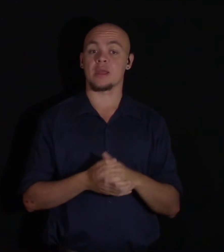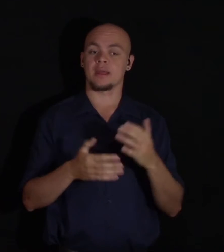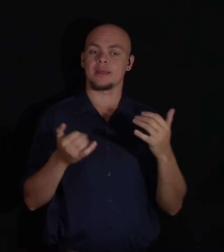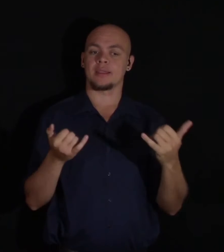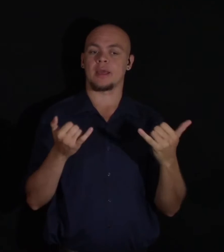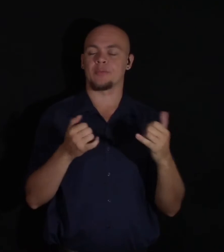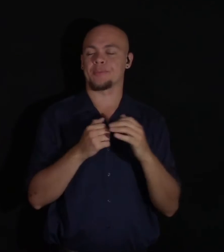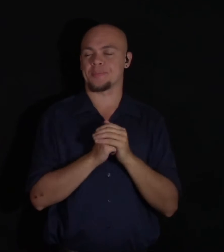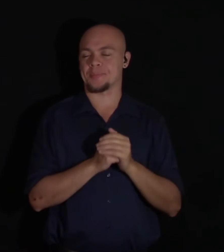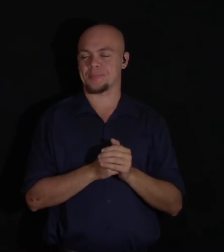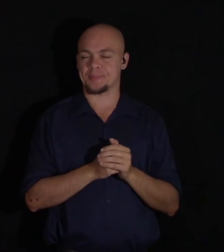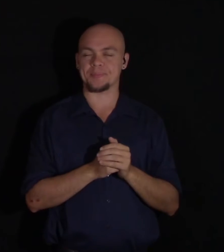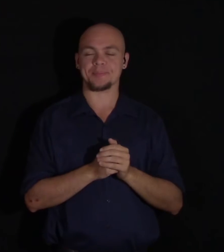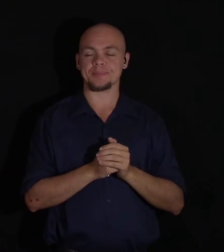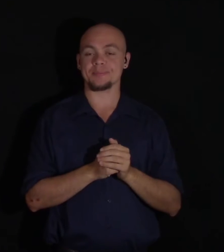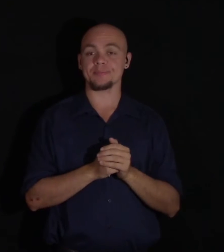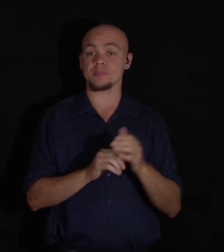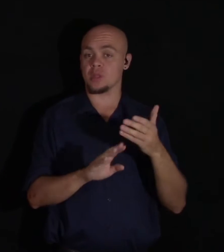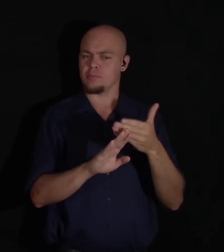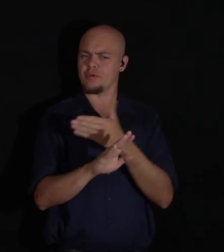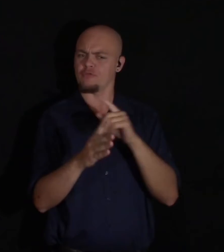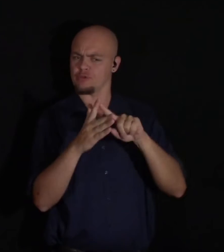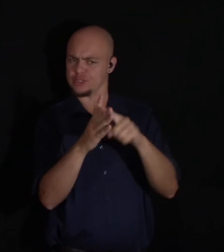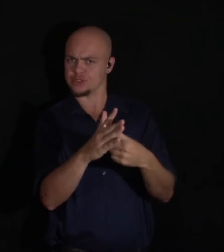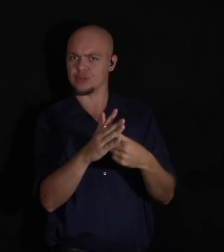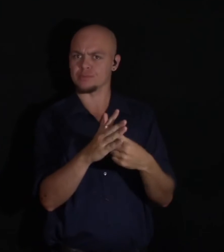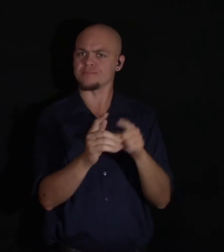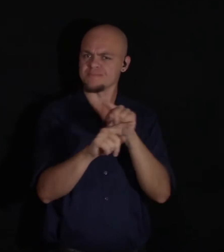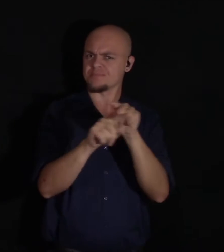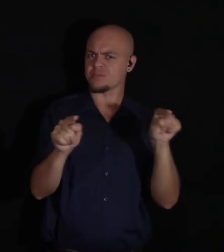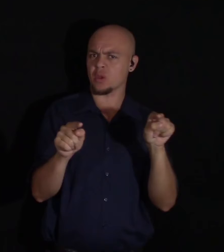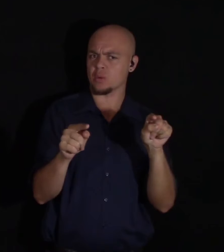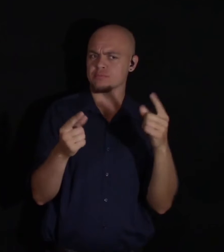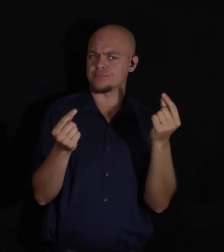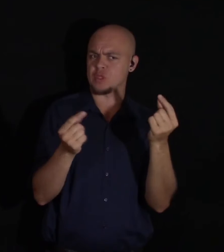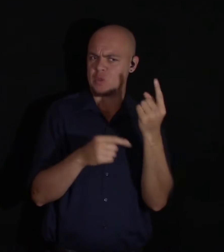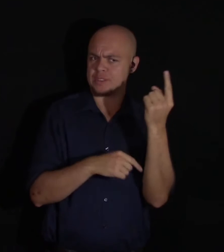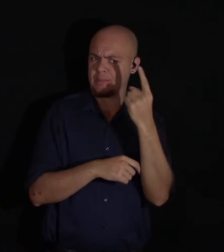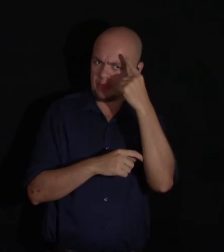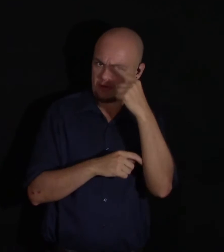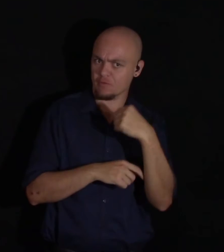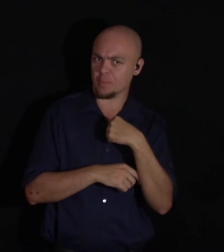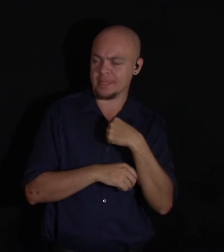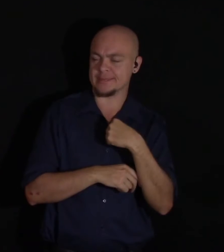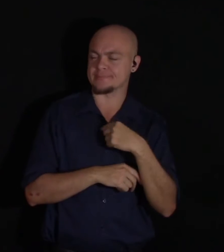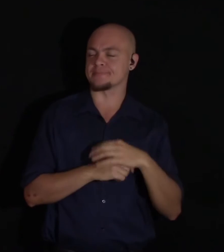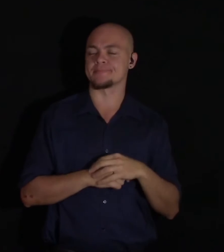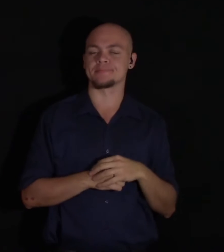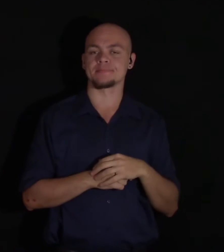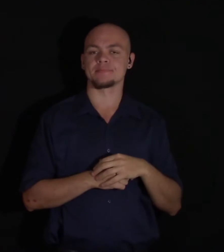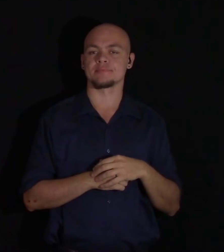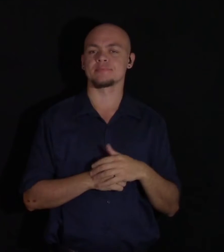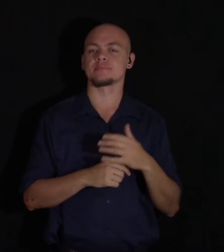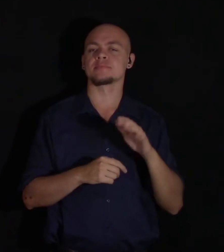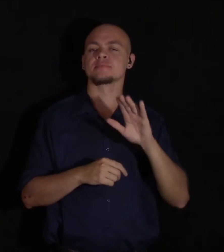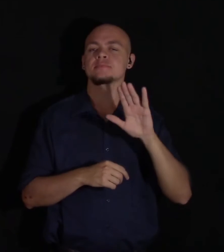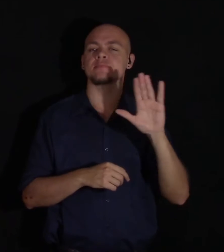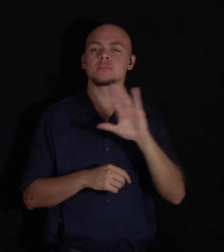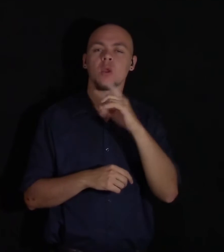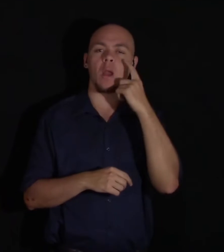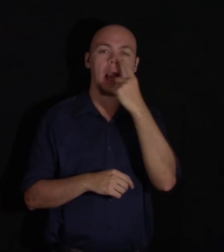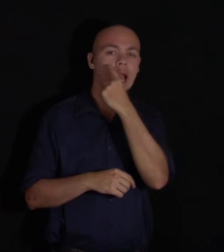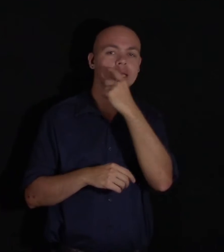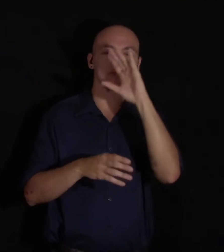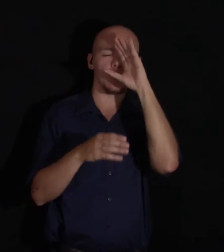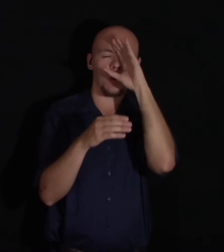Now, before we get started, I want all of you to do something for me. Close your eyes.